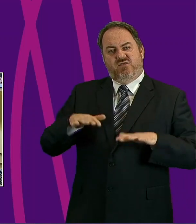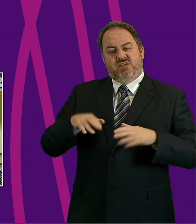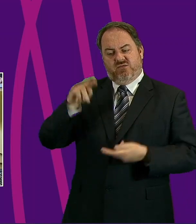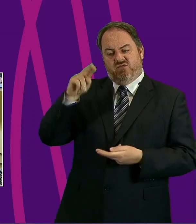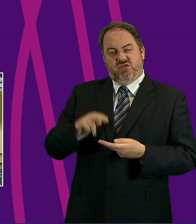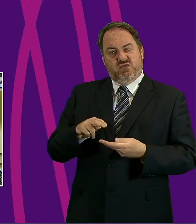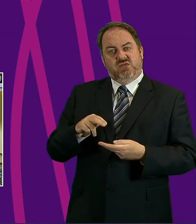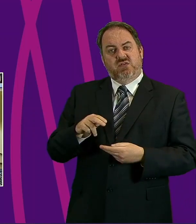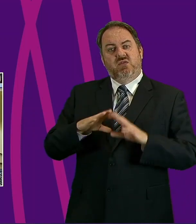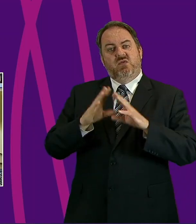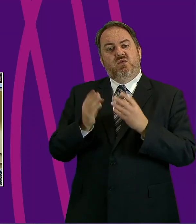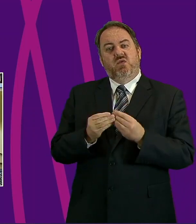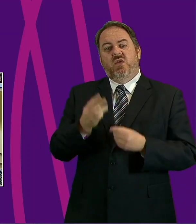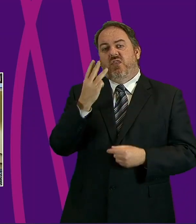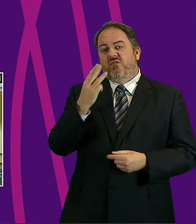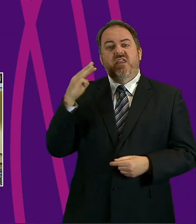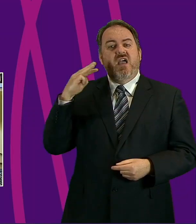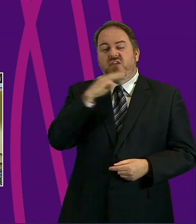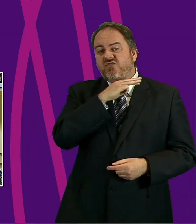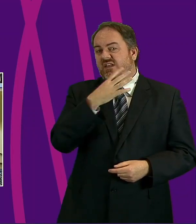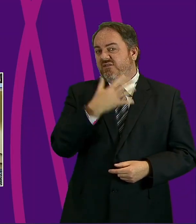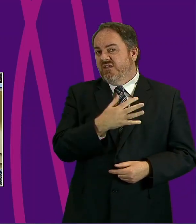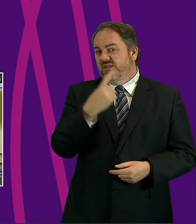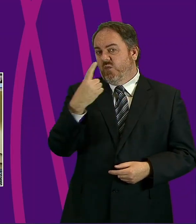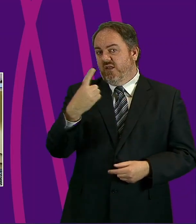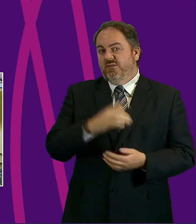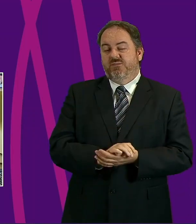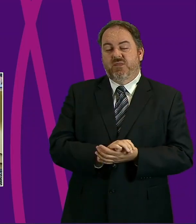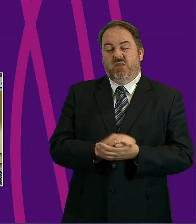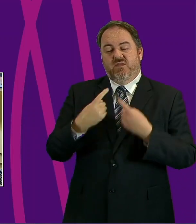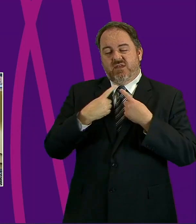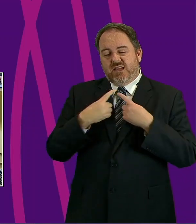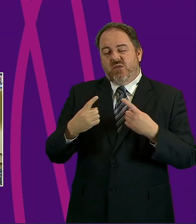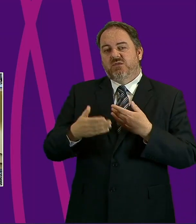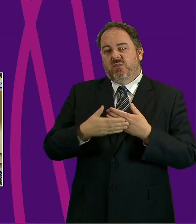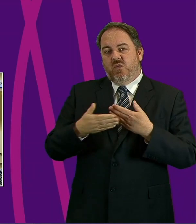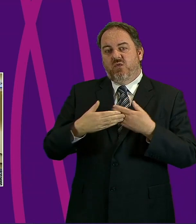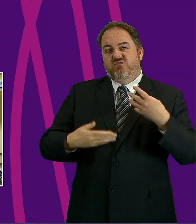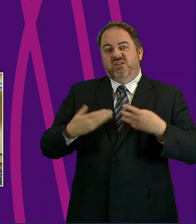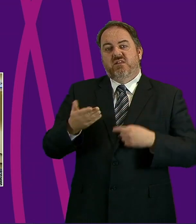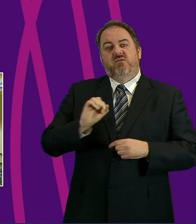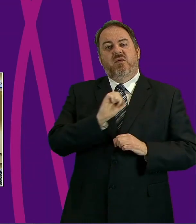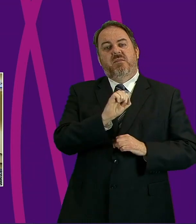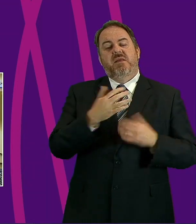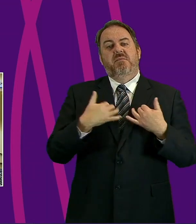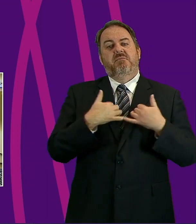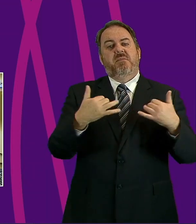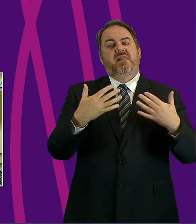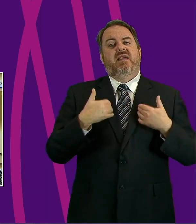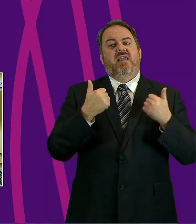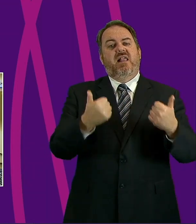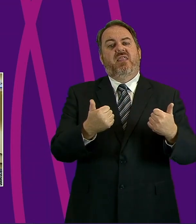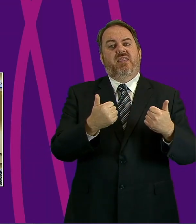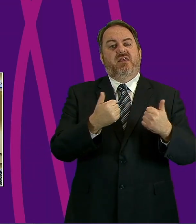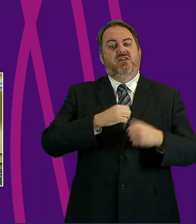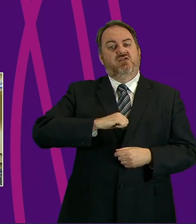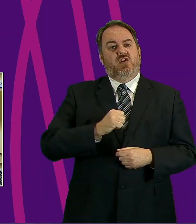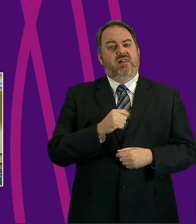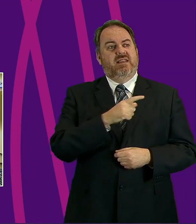to 351. We've also published today further information from Public Health Scotland, which includes preliminary, and I stress